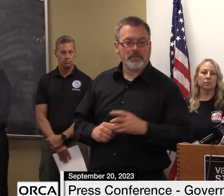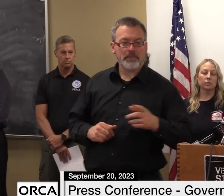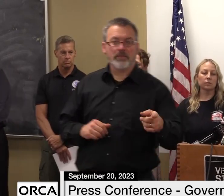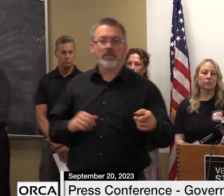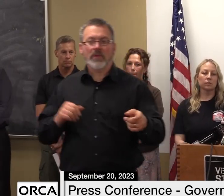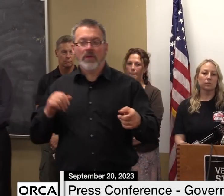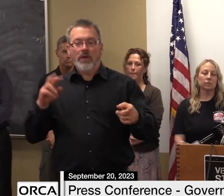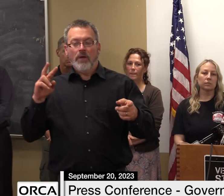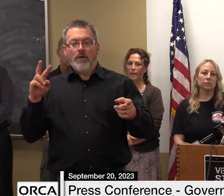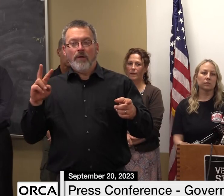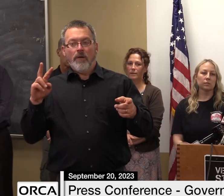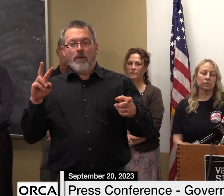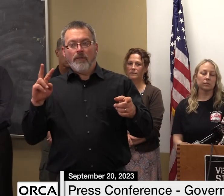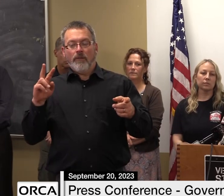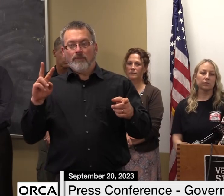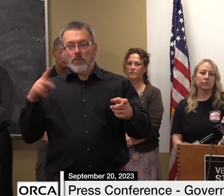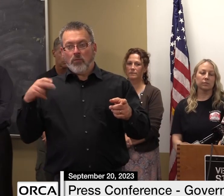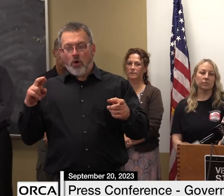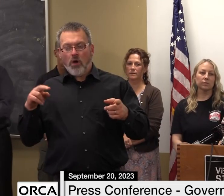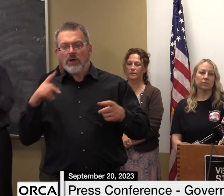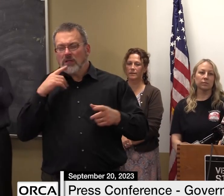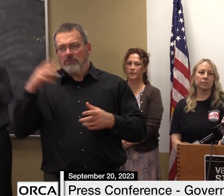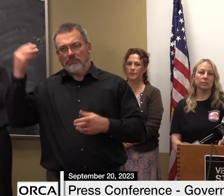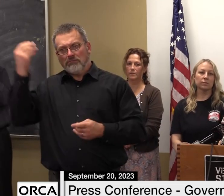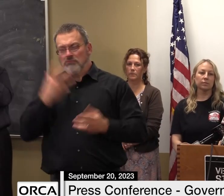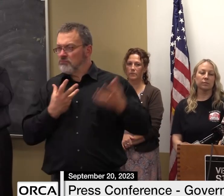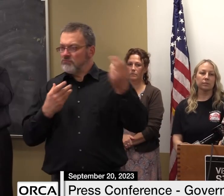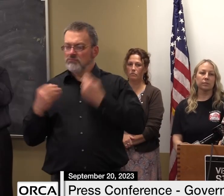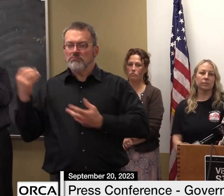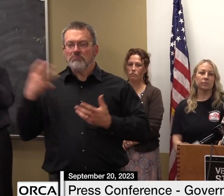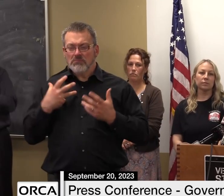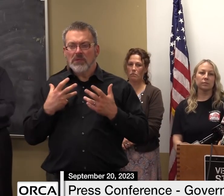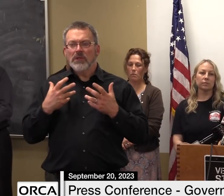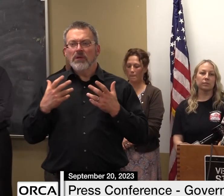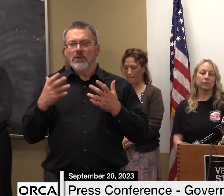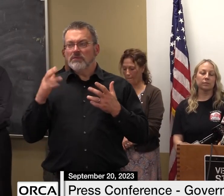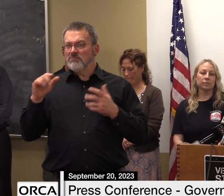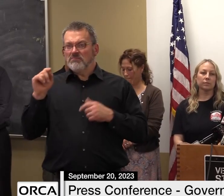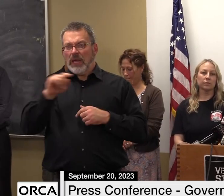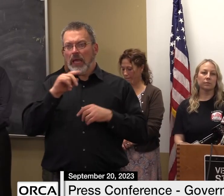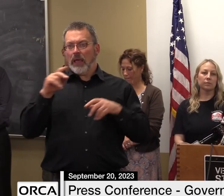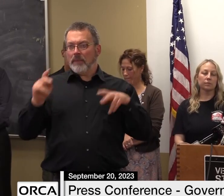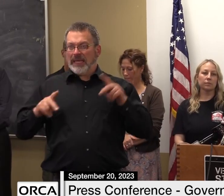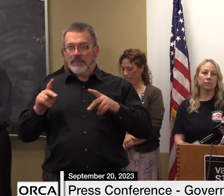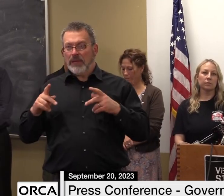you've been hearing, that we may be getting to a place where people don't have heat when they need heat. And so this is